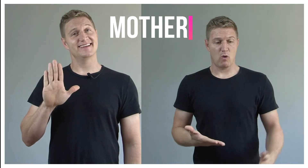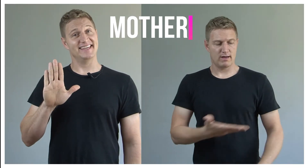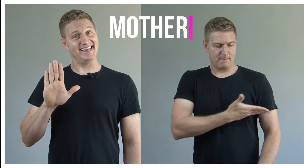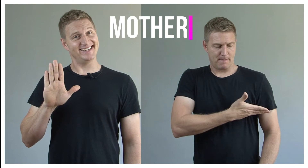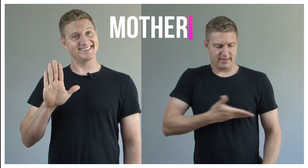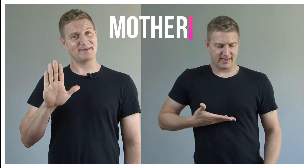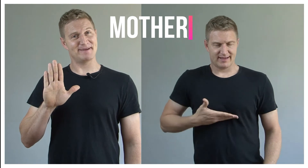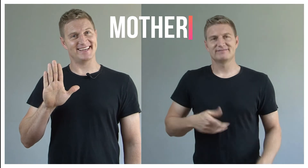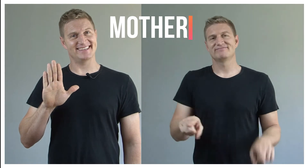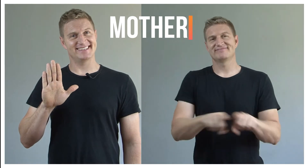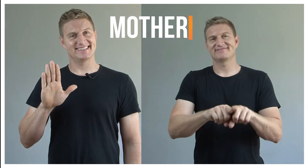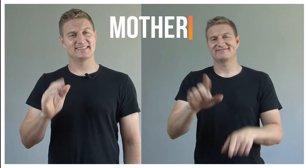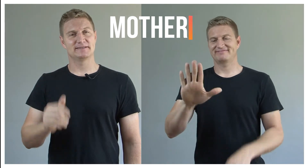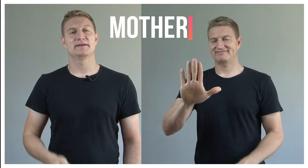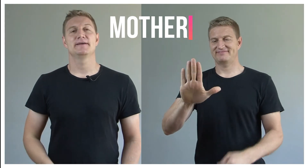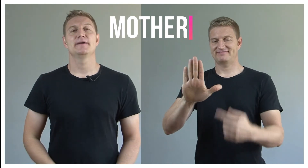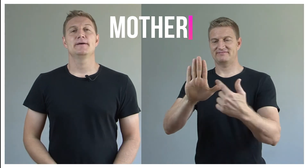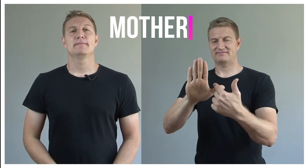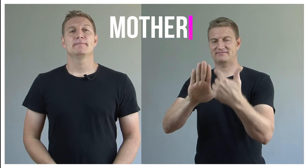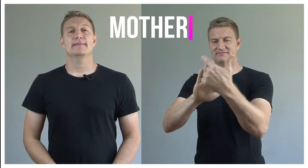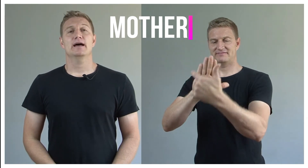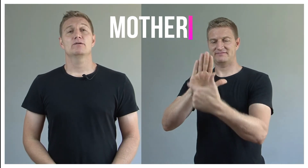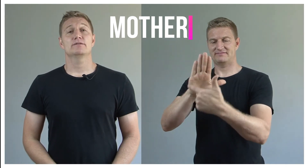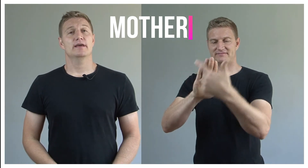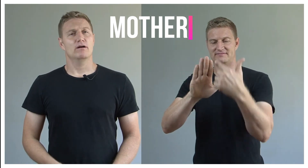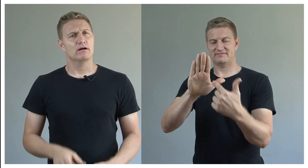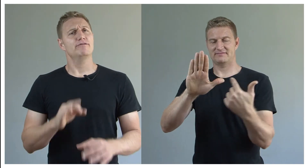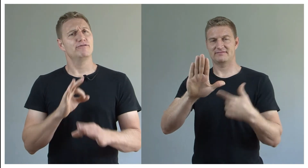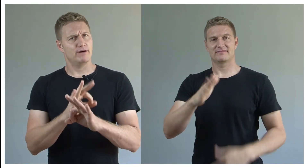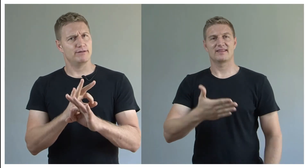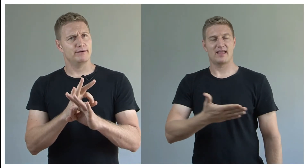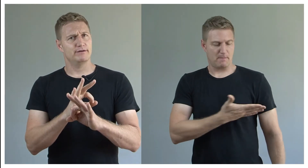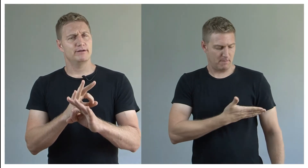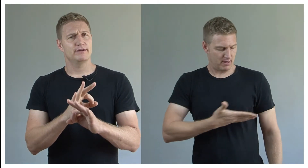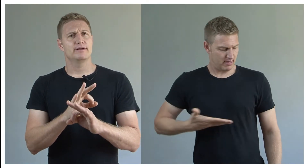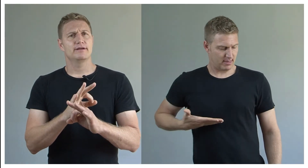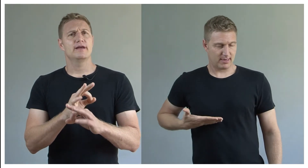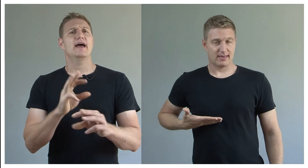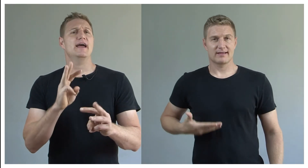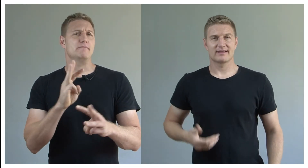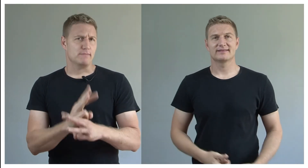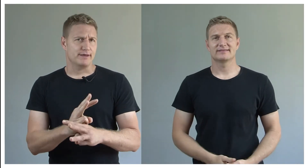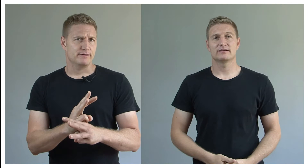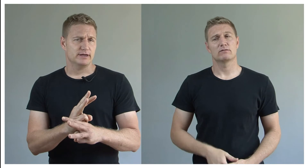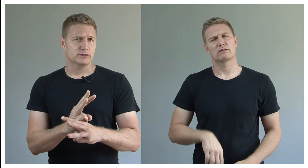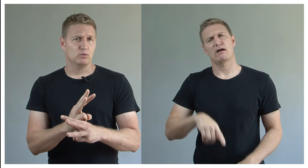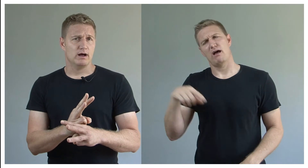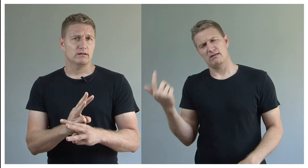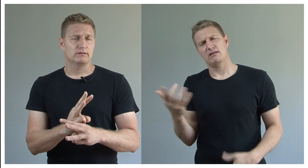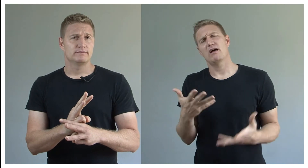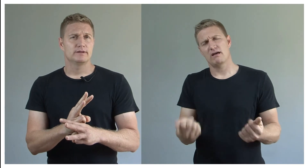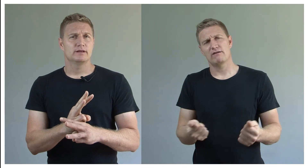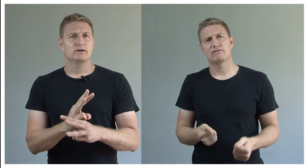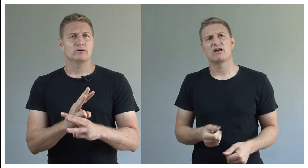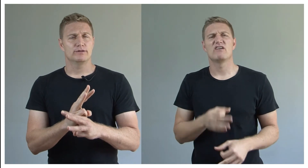Again, the same hand. Now, there are father and mother as well,